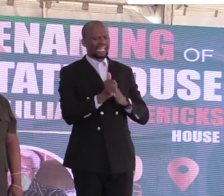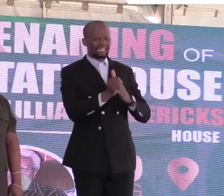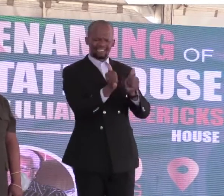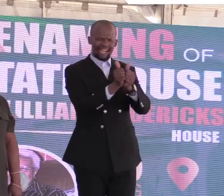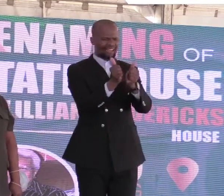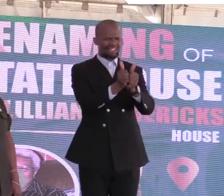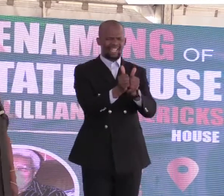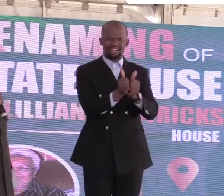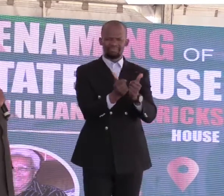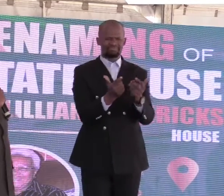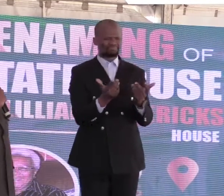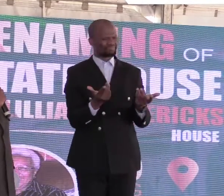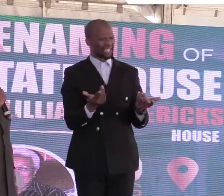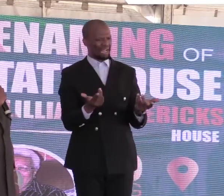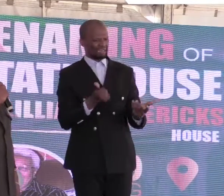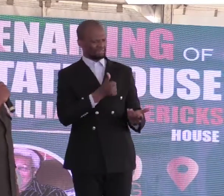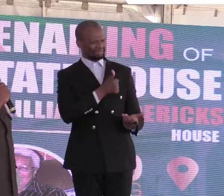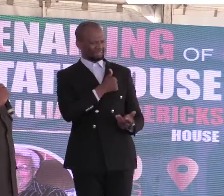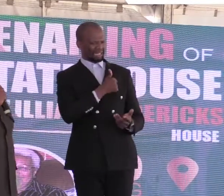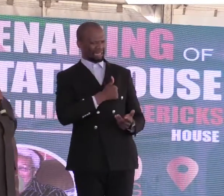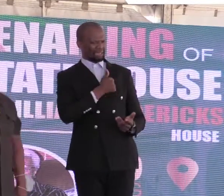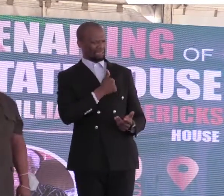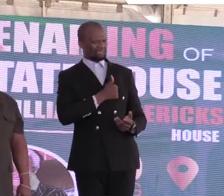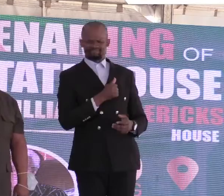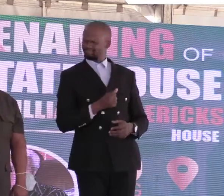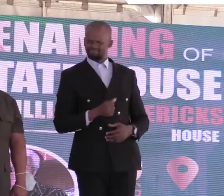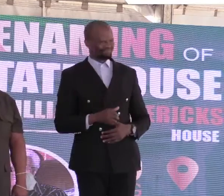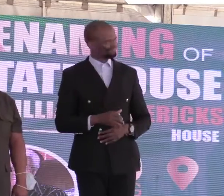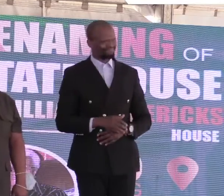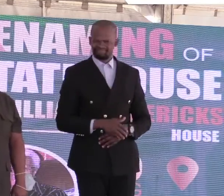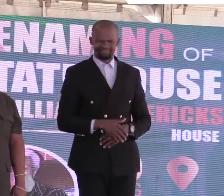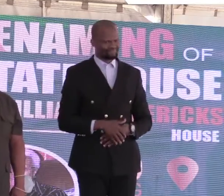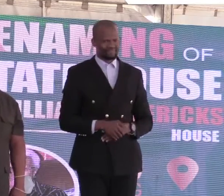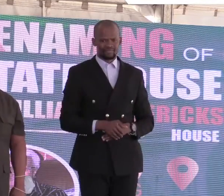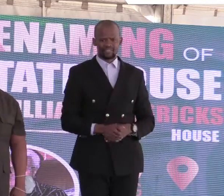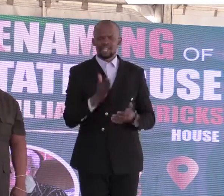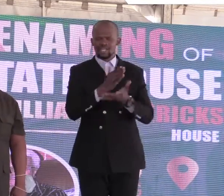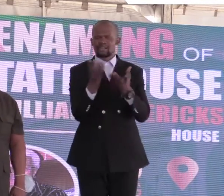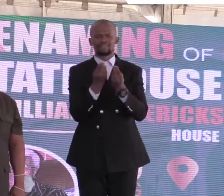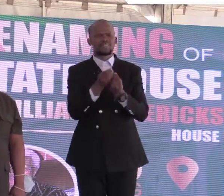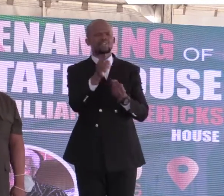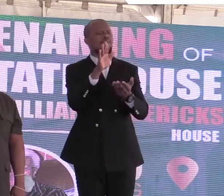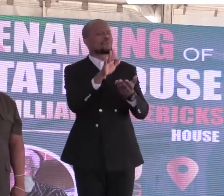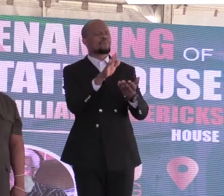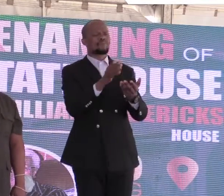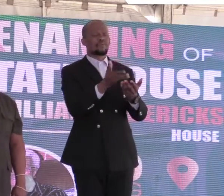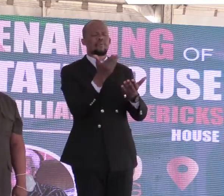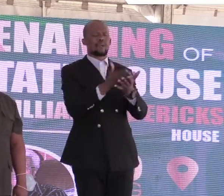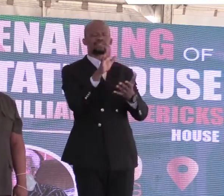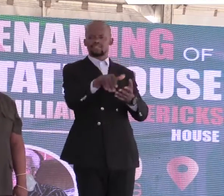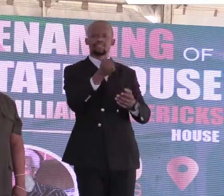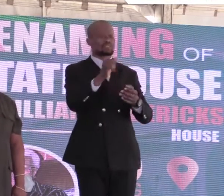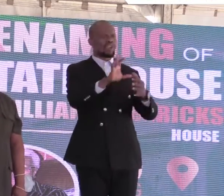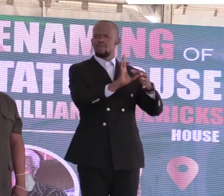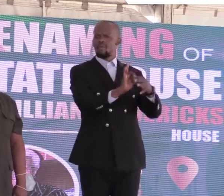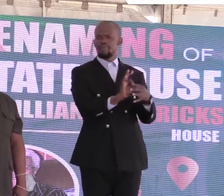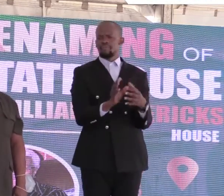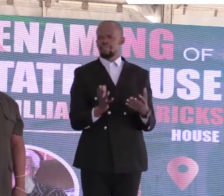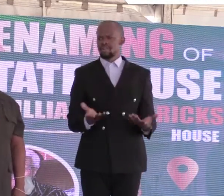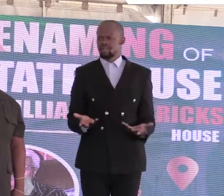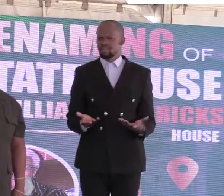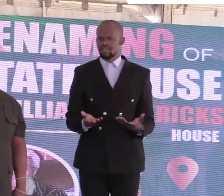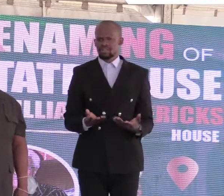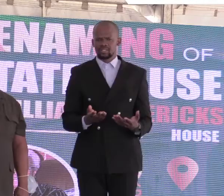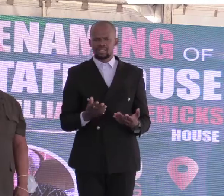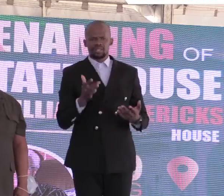always what you encourage. It's something that we can take home about Mama Lillian. It's just a proof that